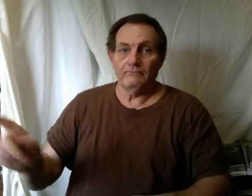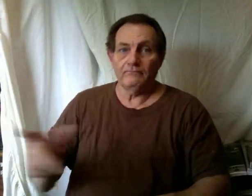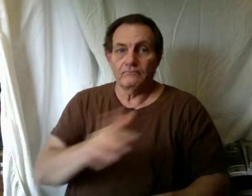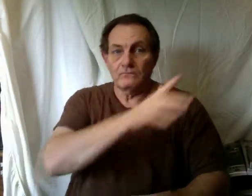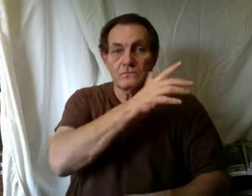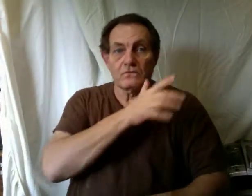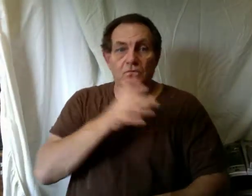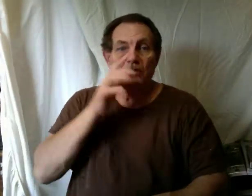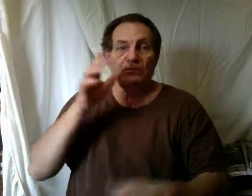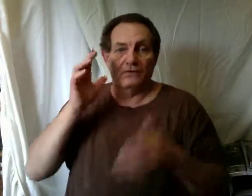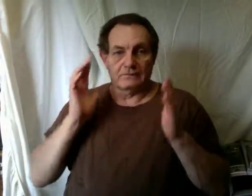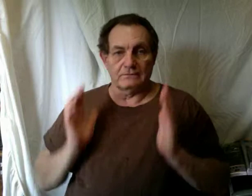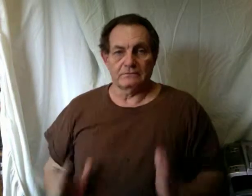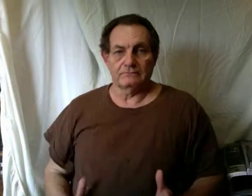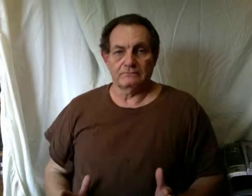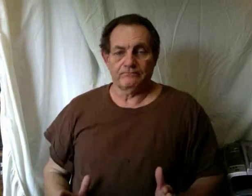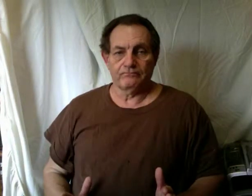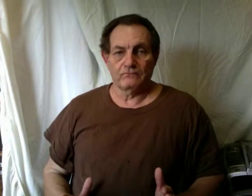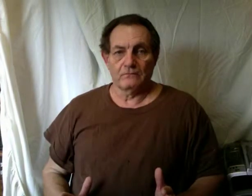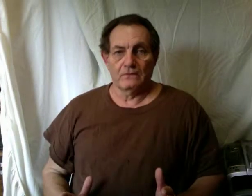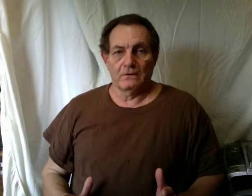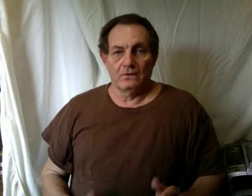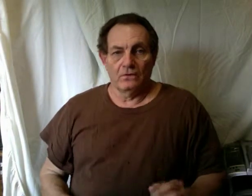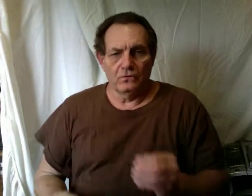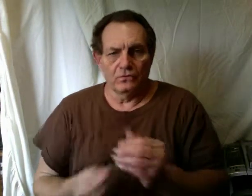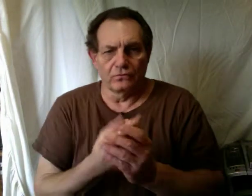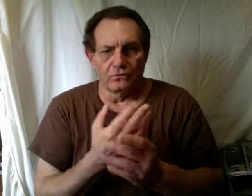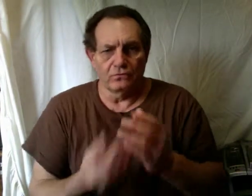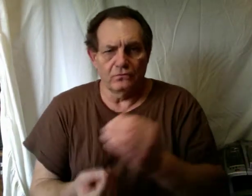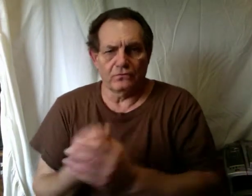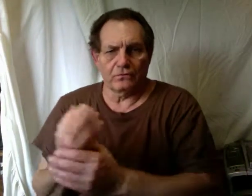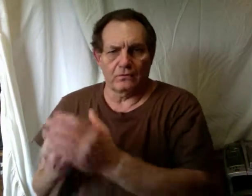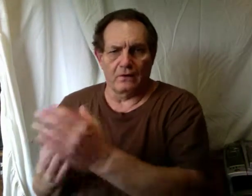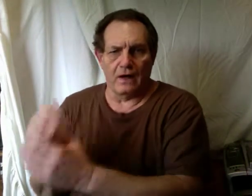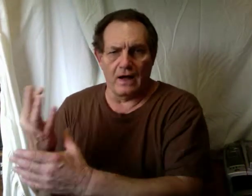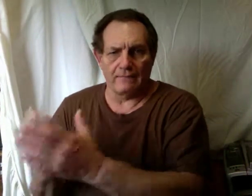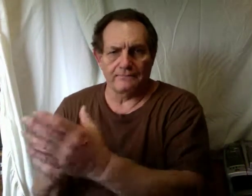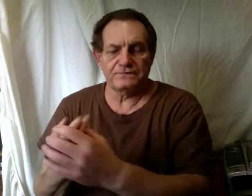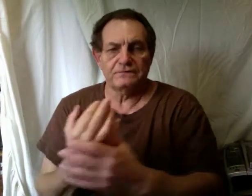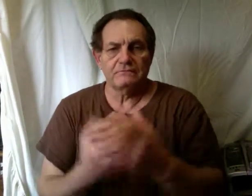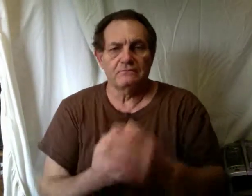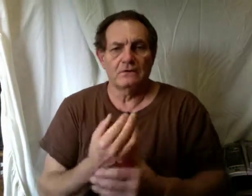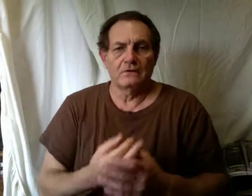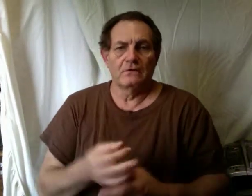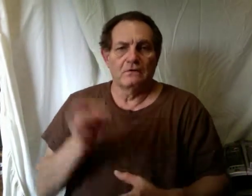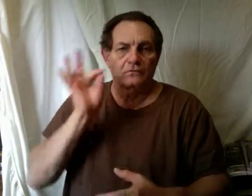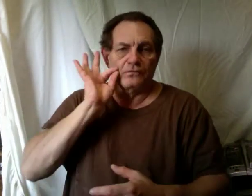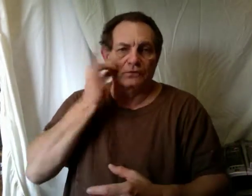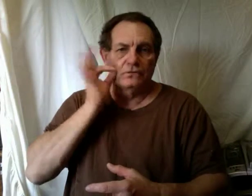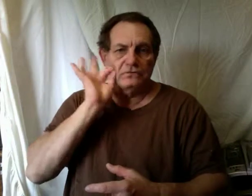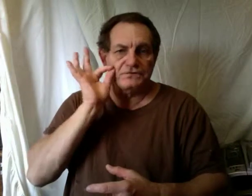to a farmer who grew crops, fruits,